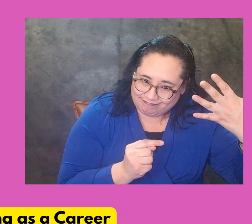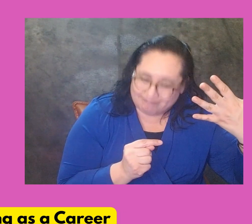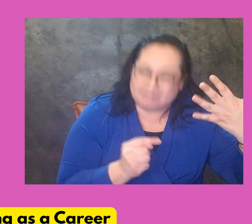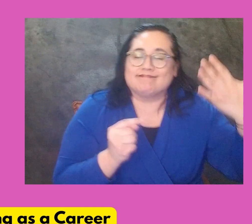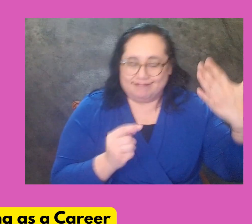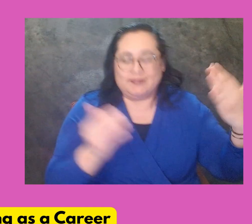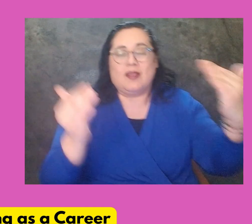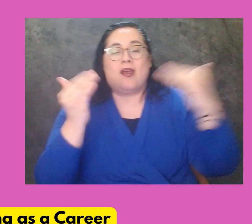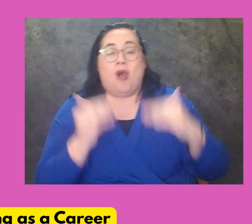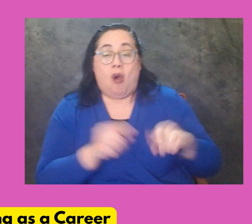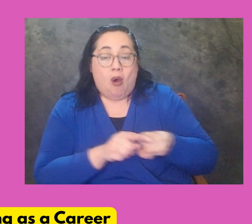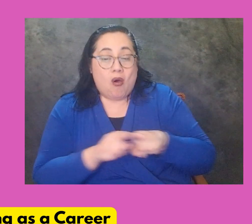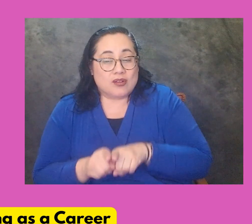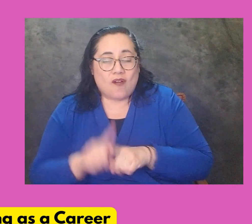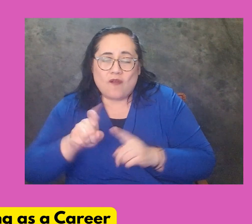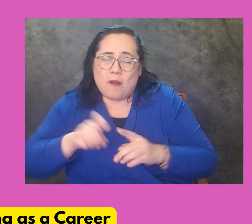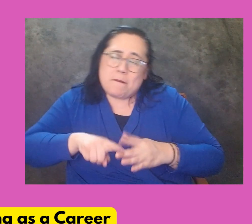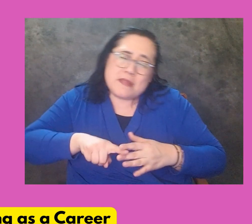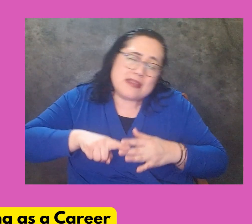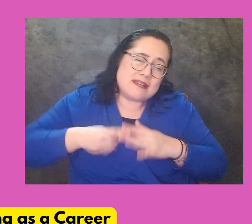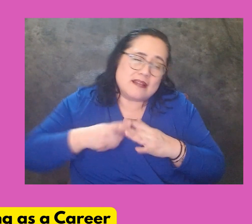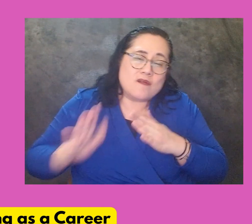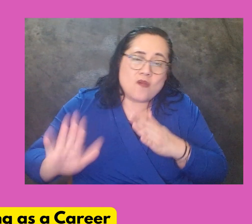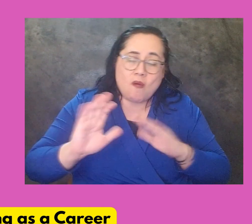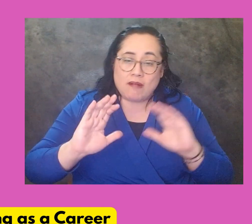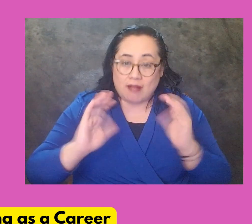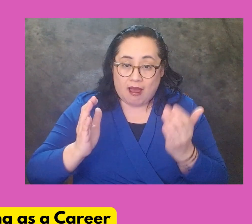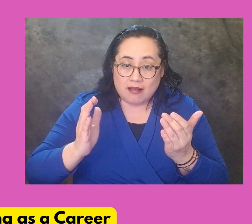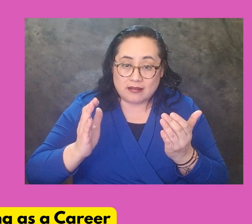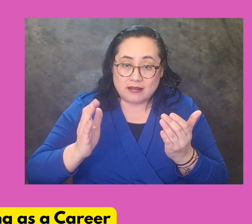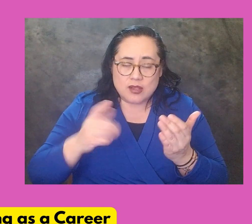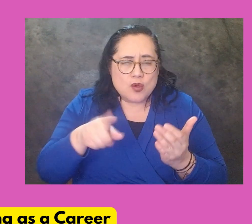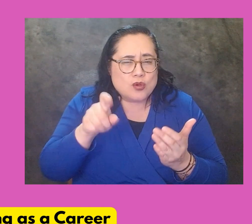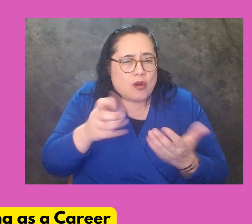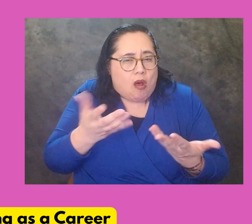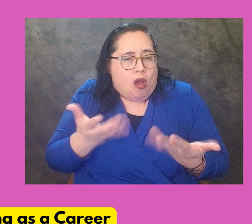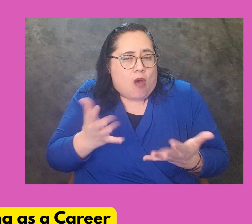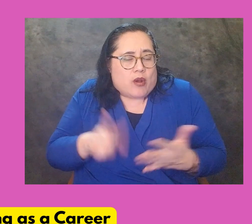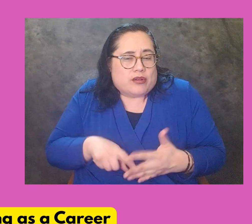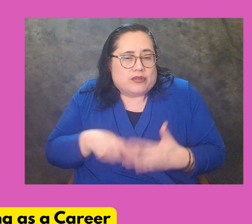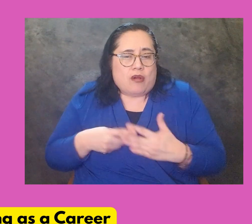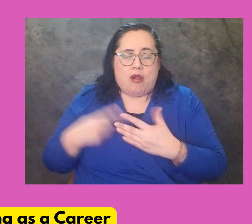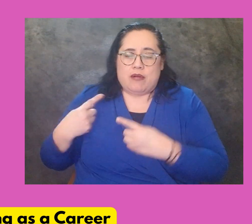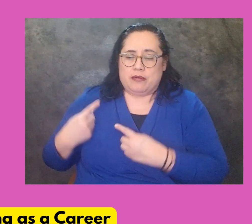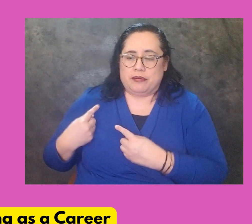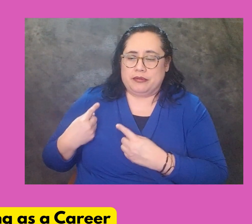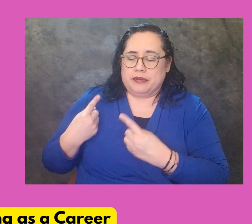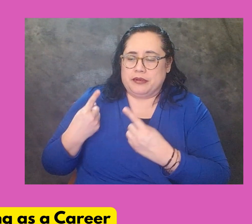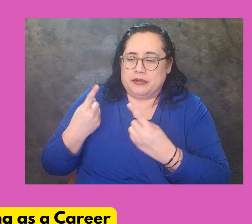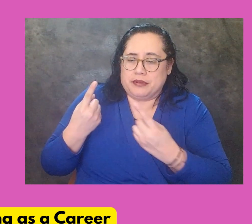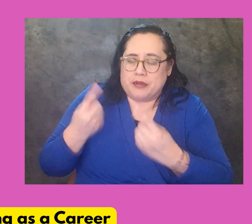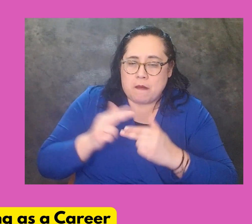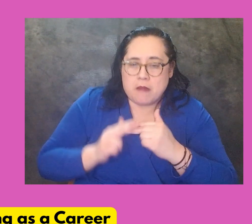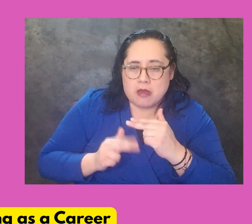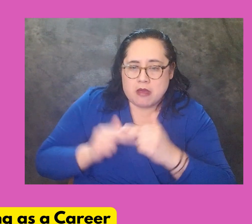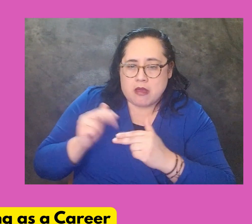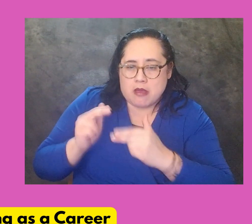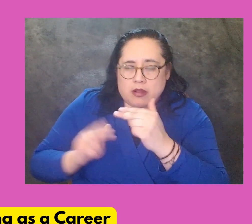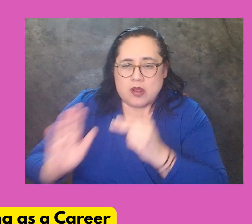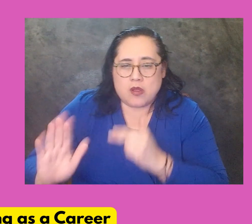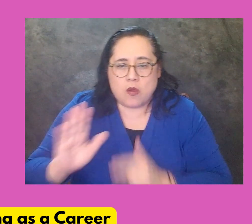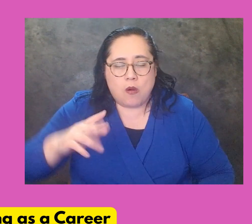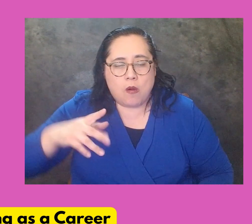our social media. So also from the very beginning of your classes, you should have already started to